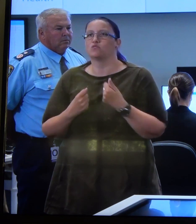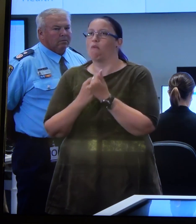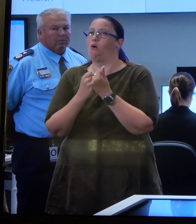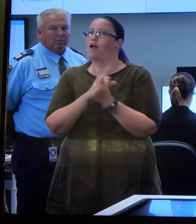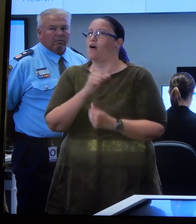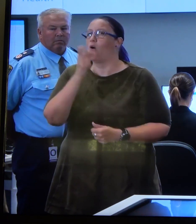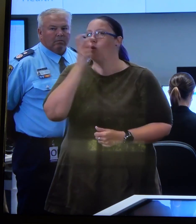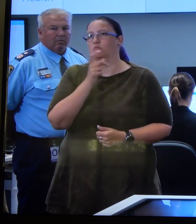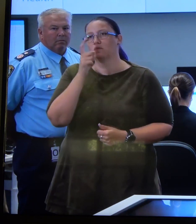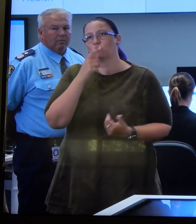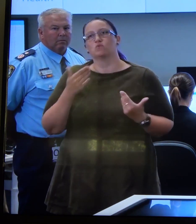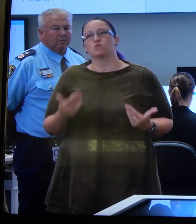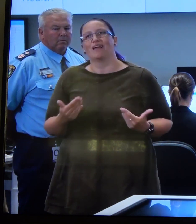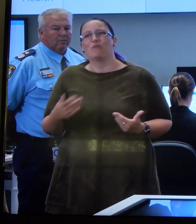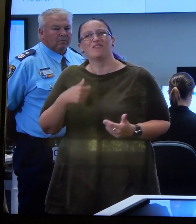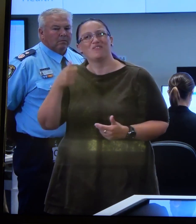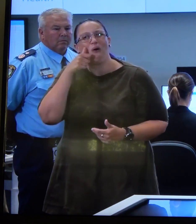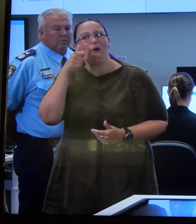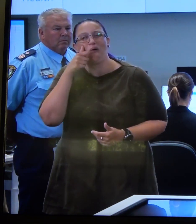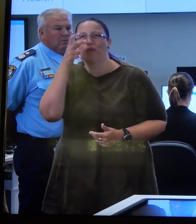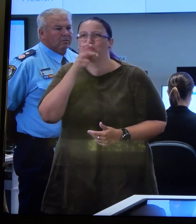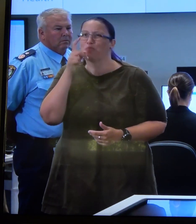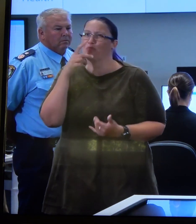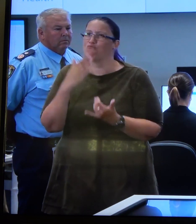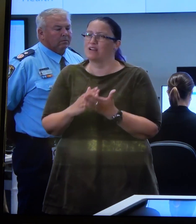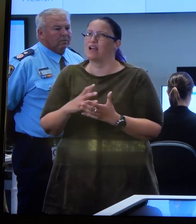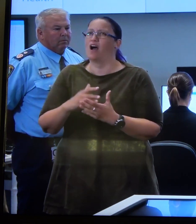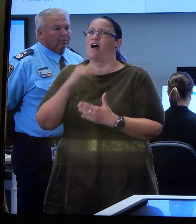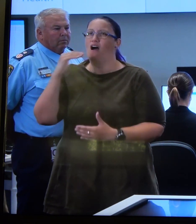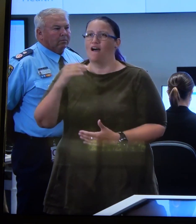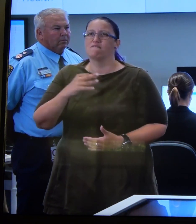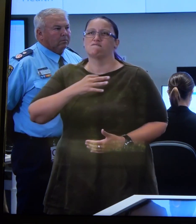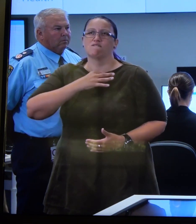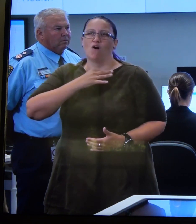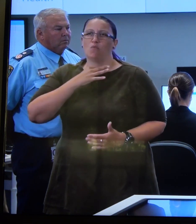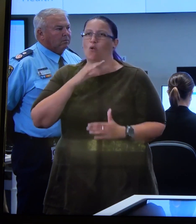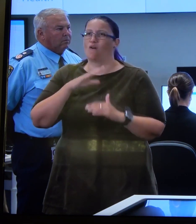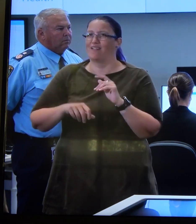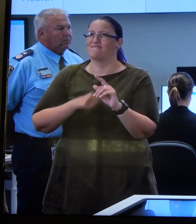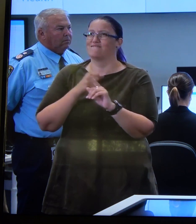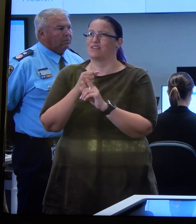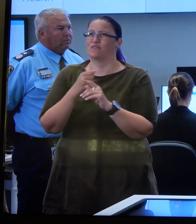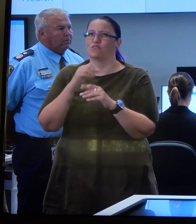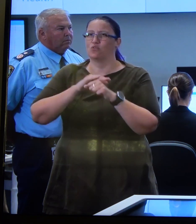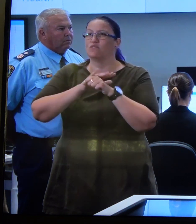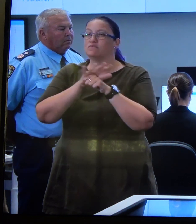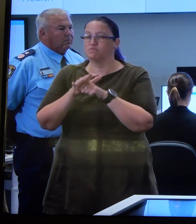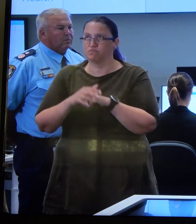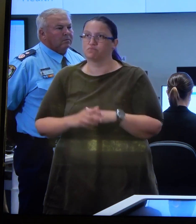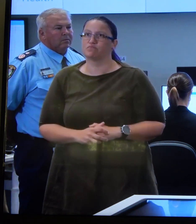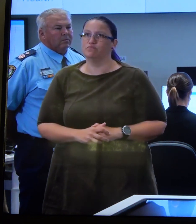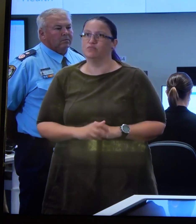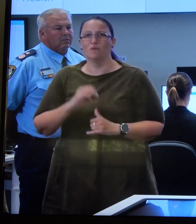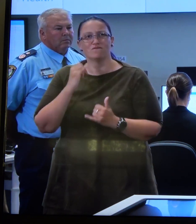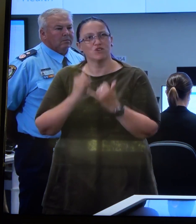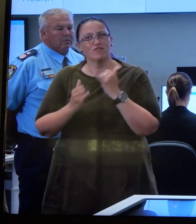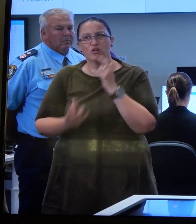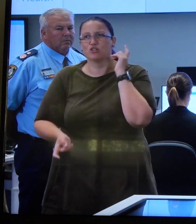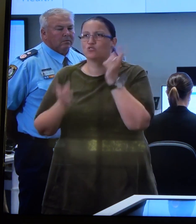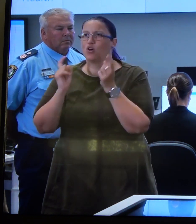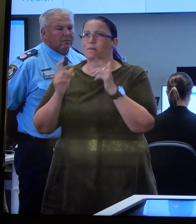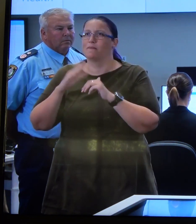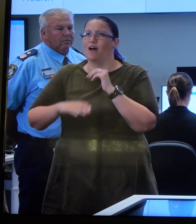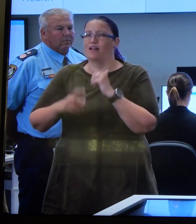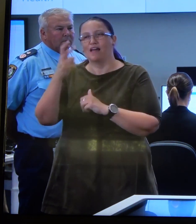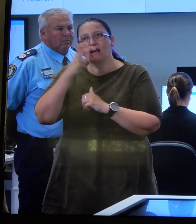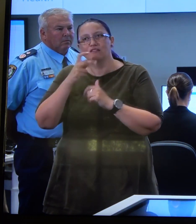know they're particularly vulnerable to the effects of COVID-19, and we are very concerned with aged care facilities, but it